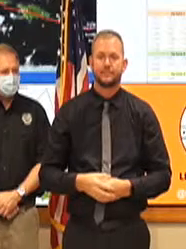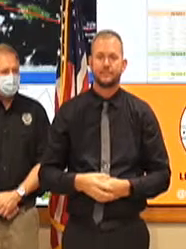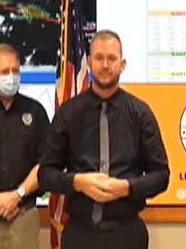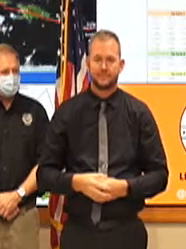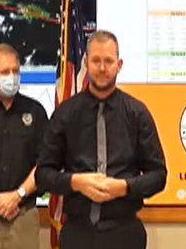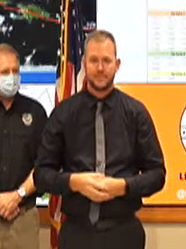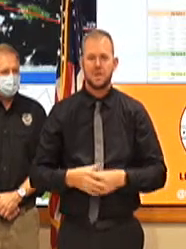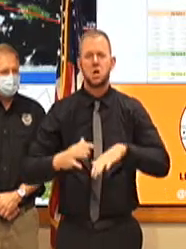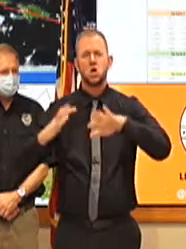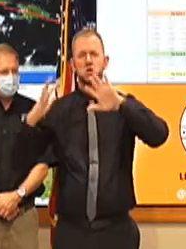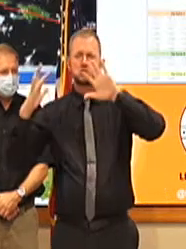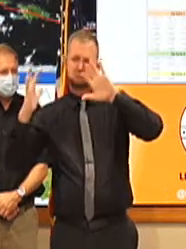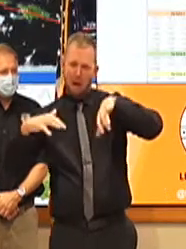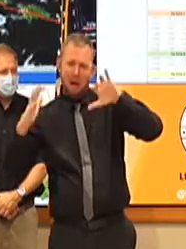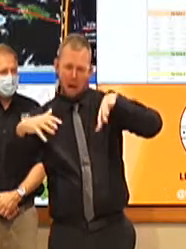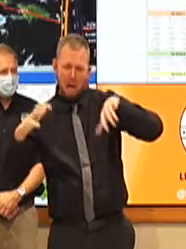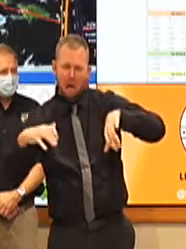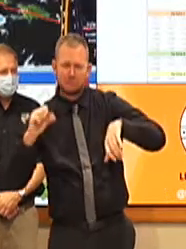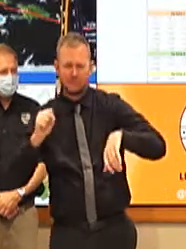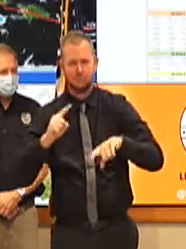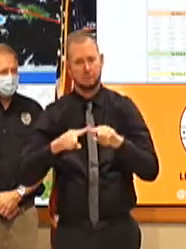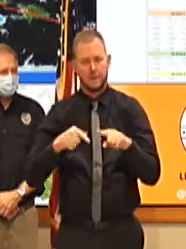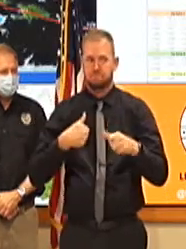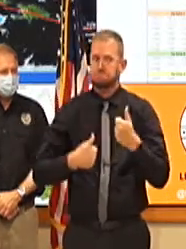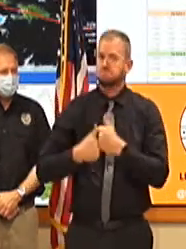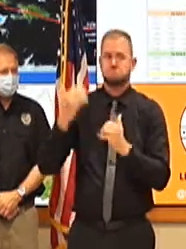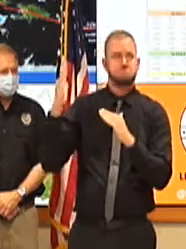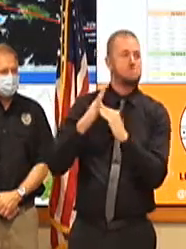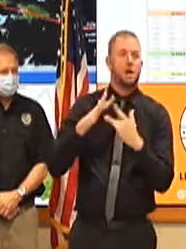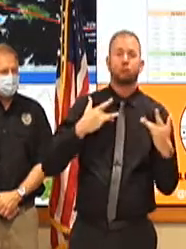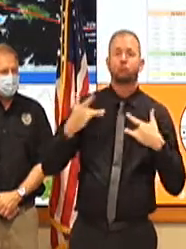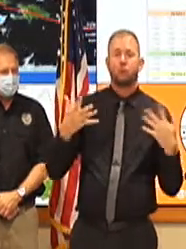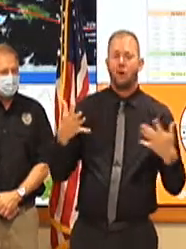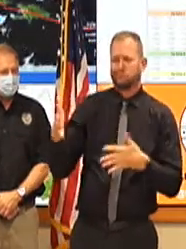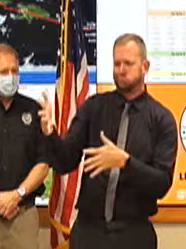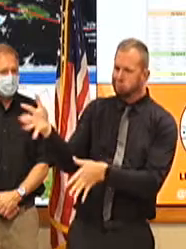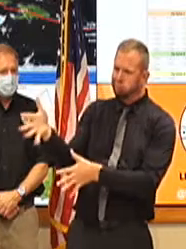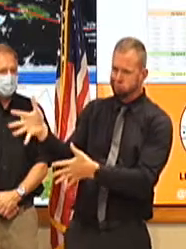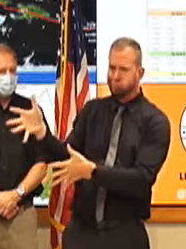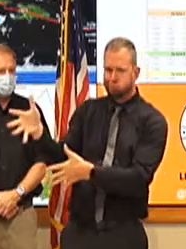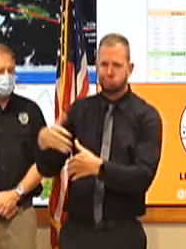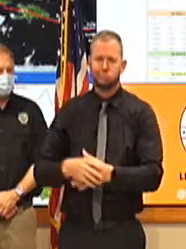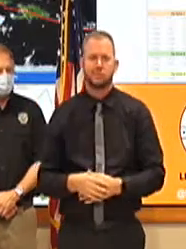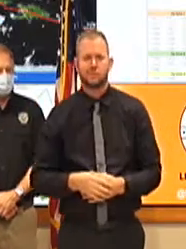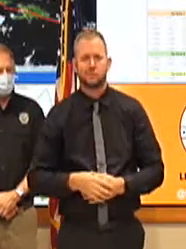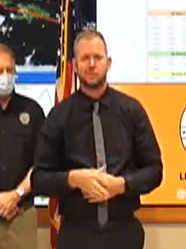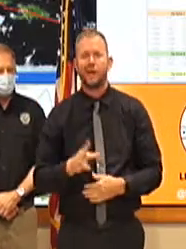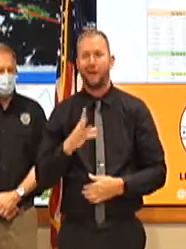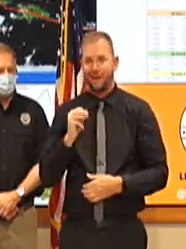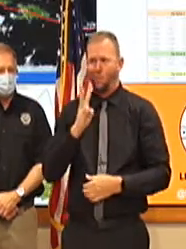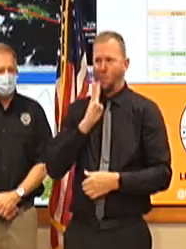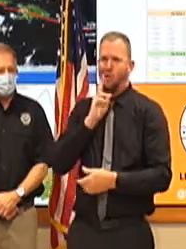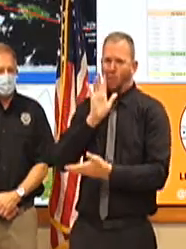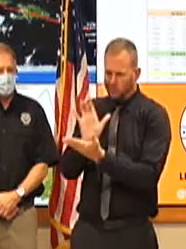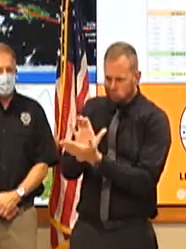event, a wind and potential storm surge. So please bear